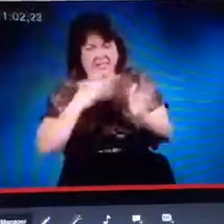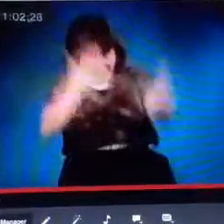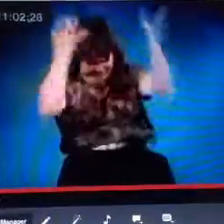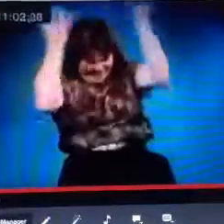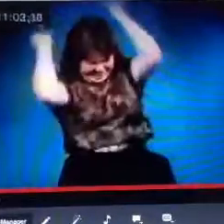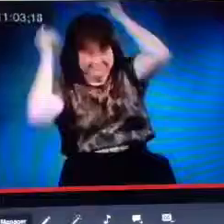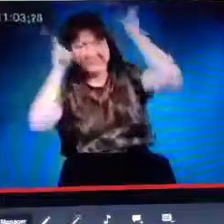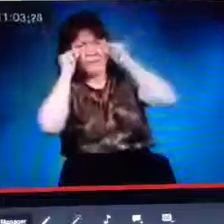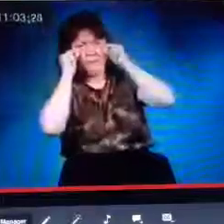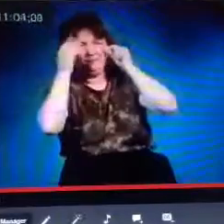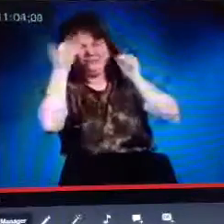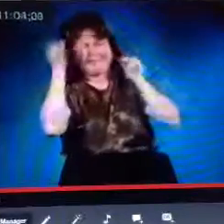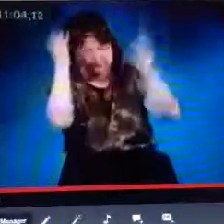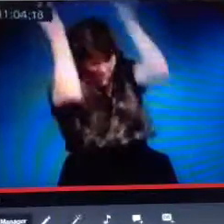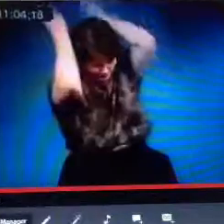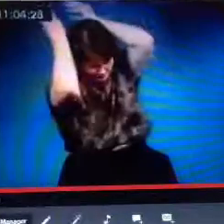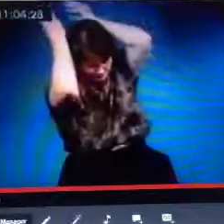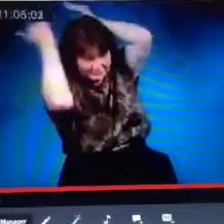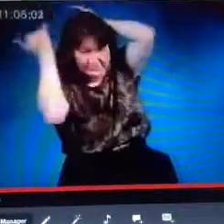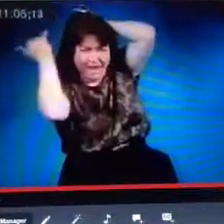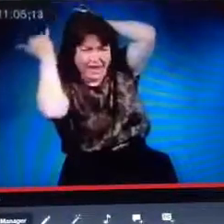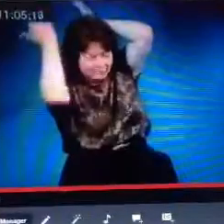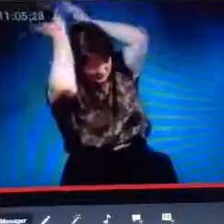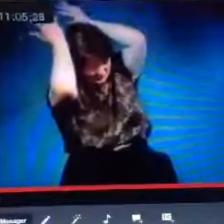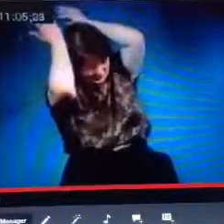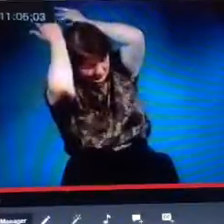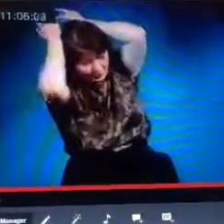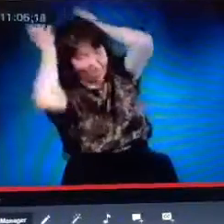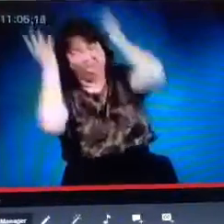started to burn again. So right away I put my hands back into the water.